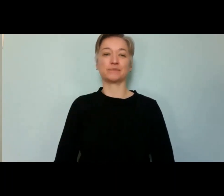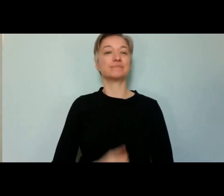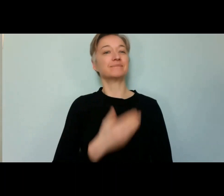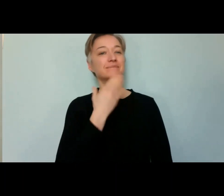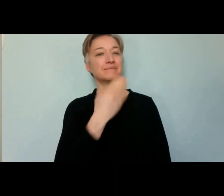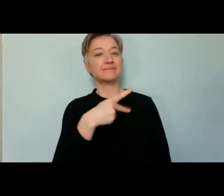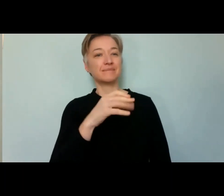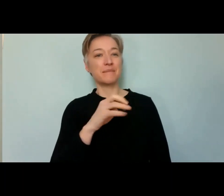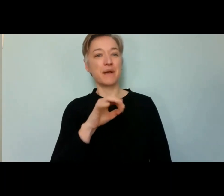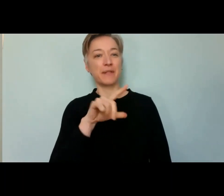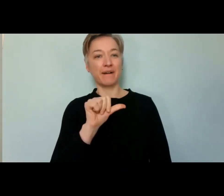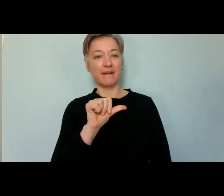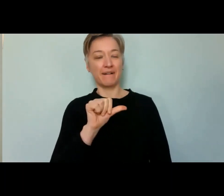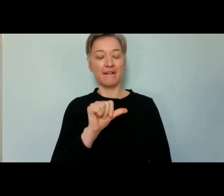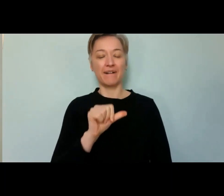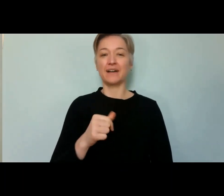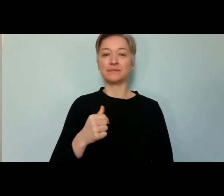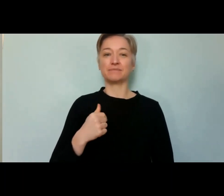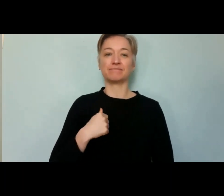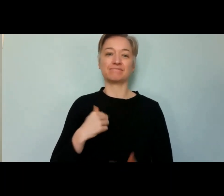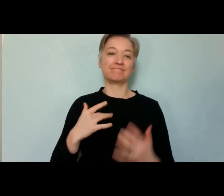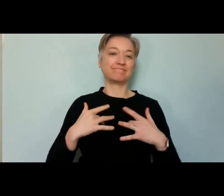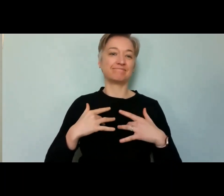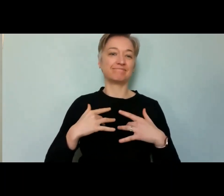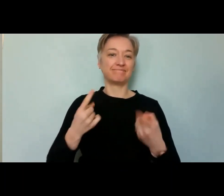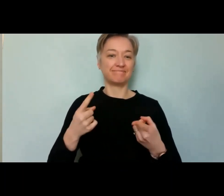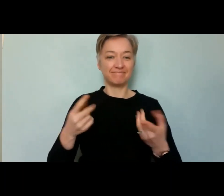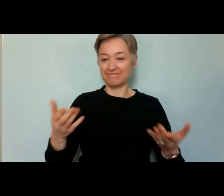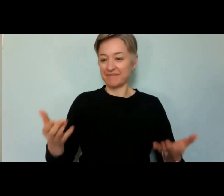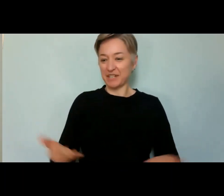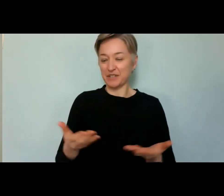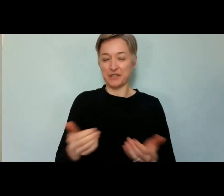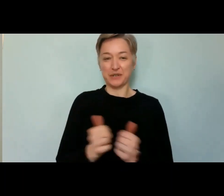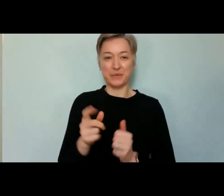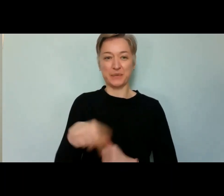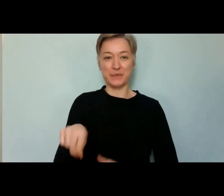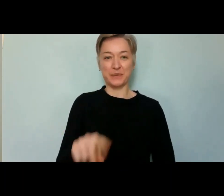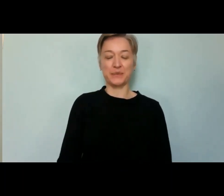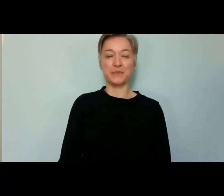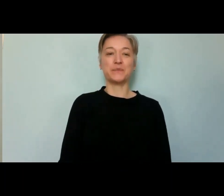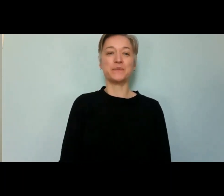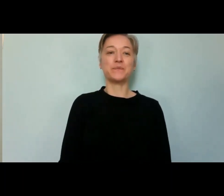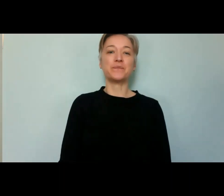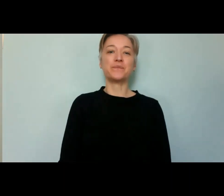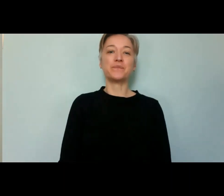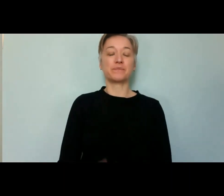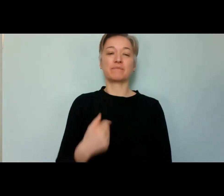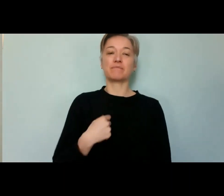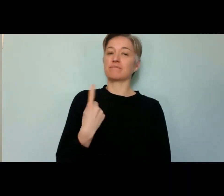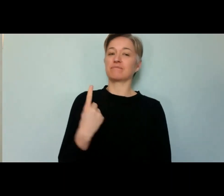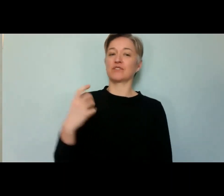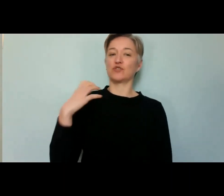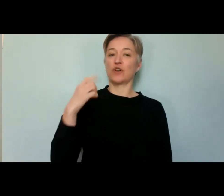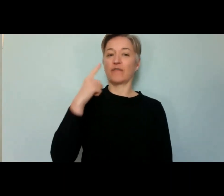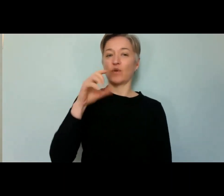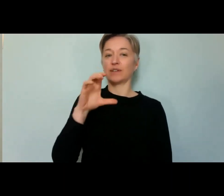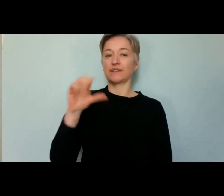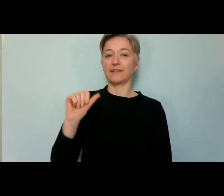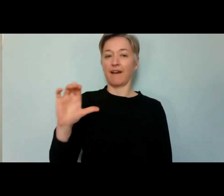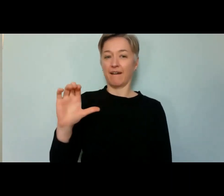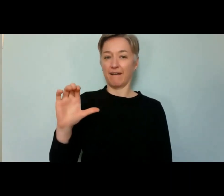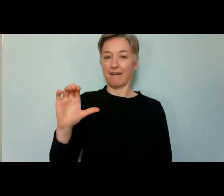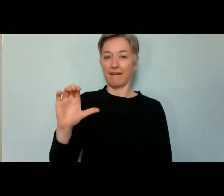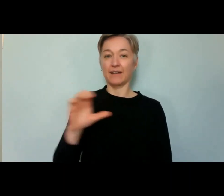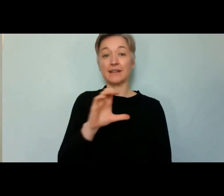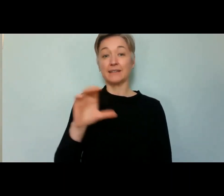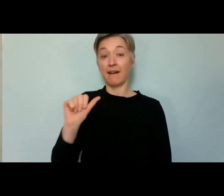Pamela. I'm so happy to be here with you today. I am one of the chairs of the CCAC. The CCAC